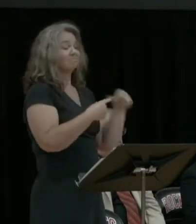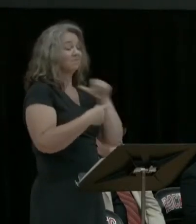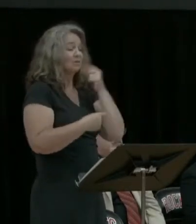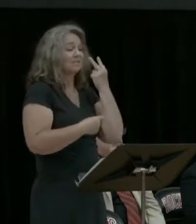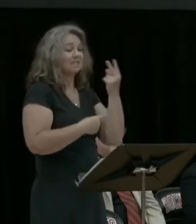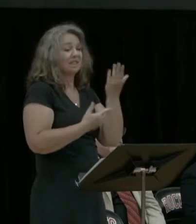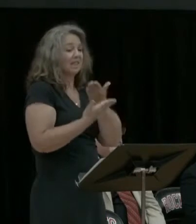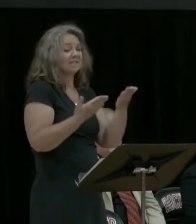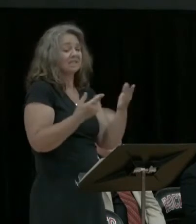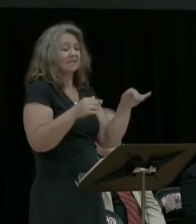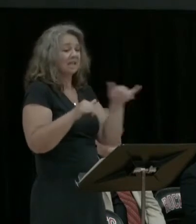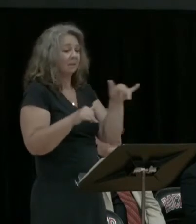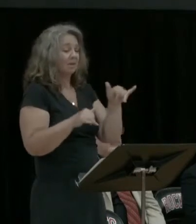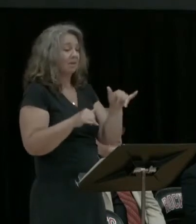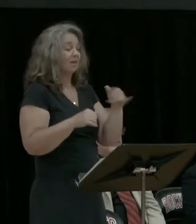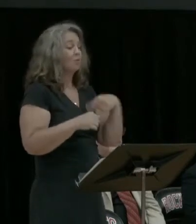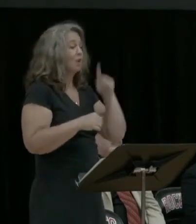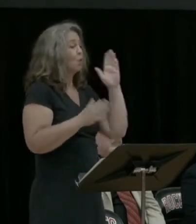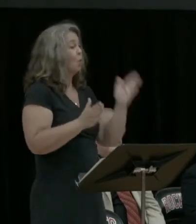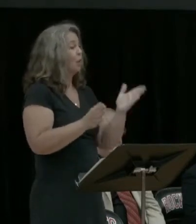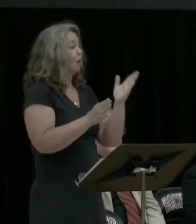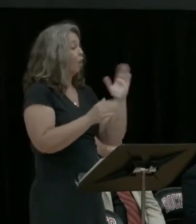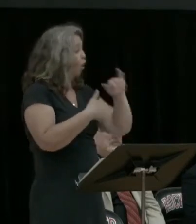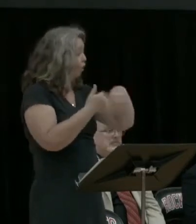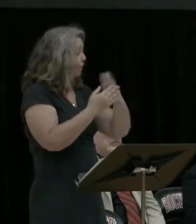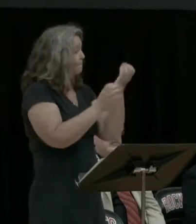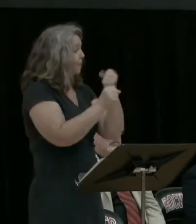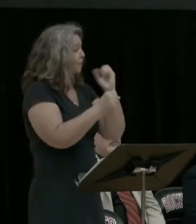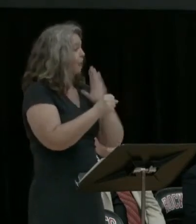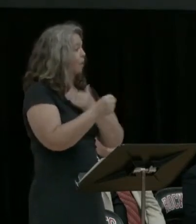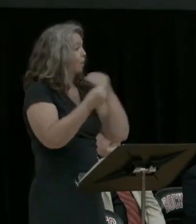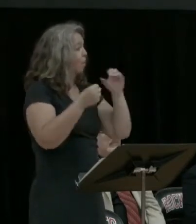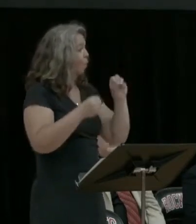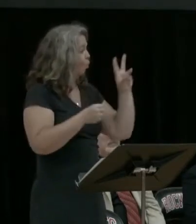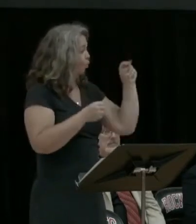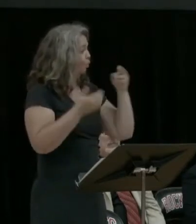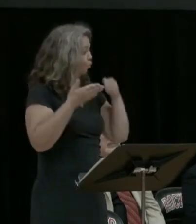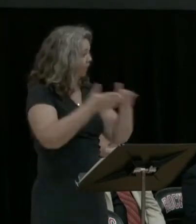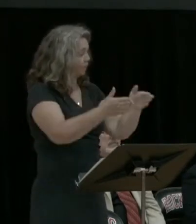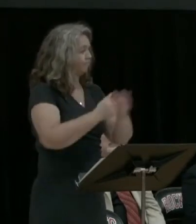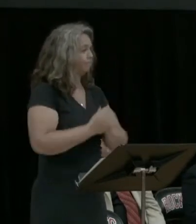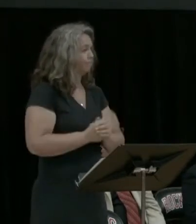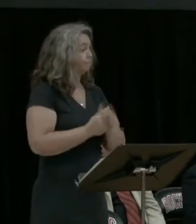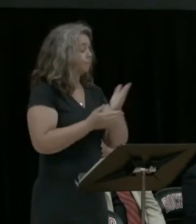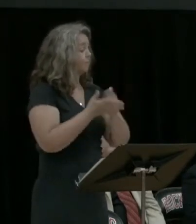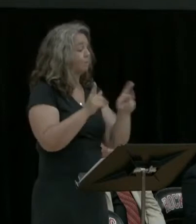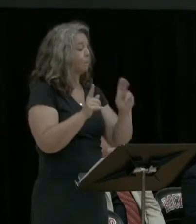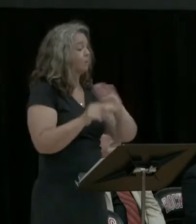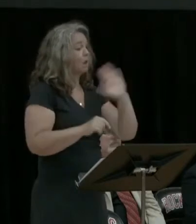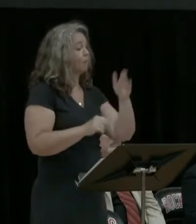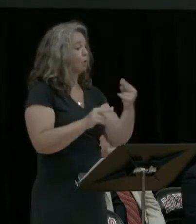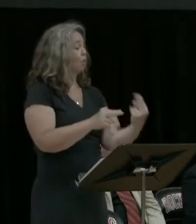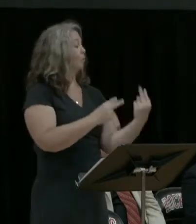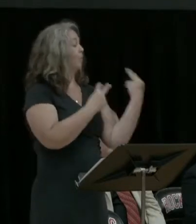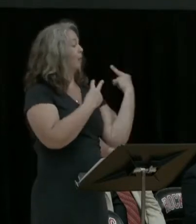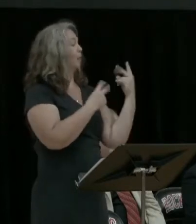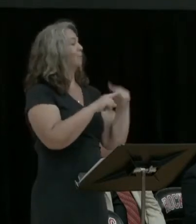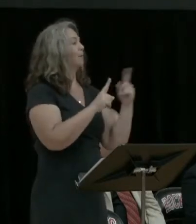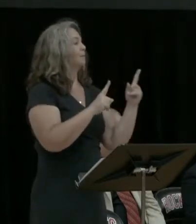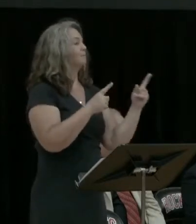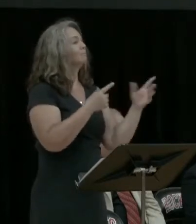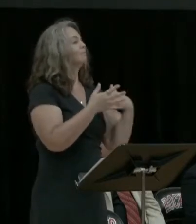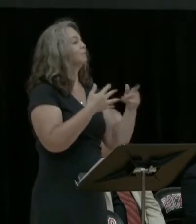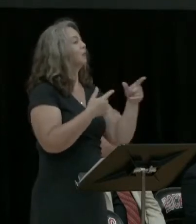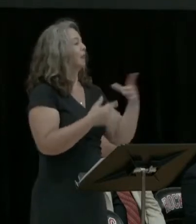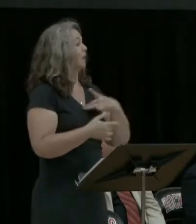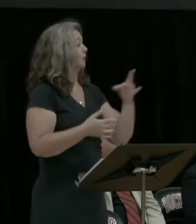will each forge our own path. Some of us may never look back, but like it or not,